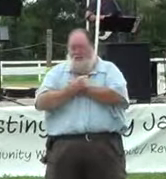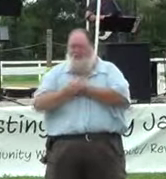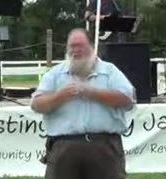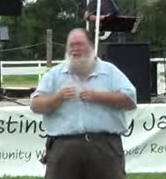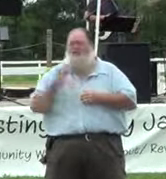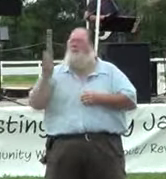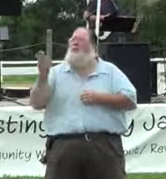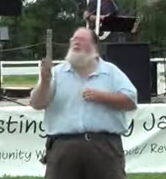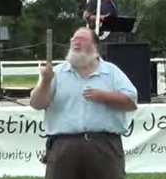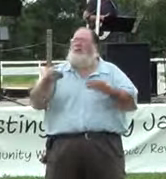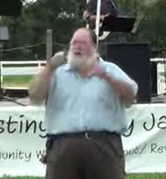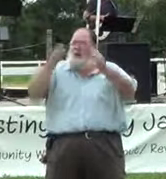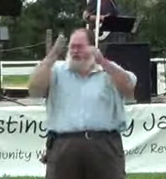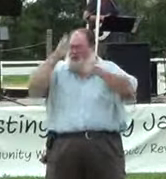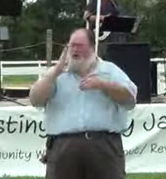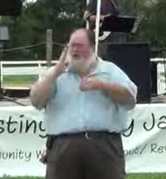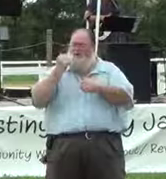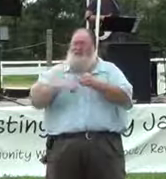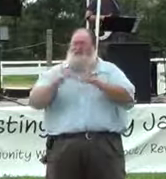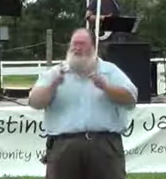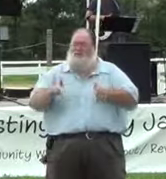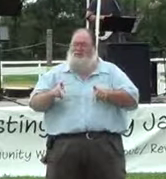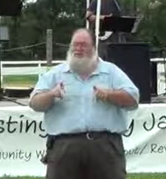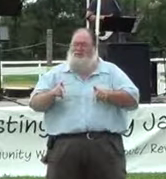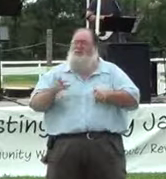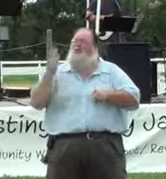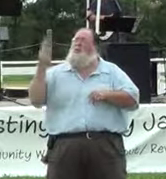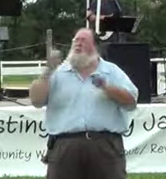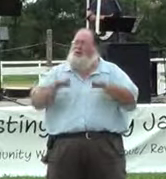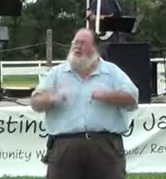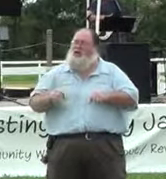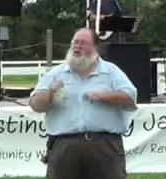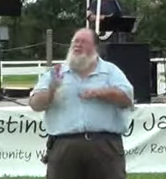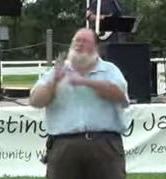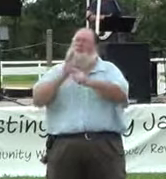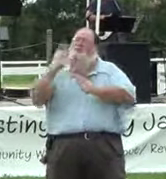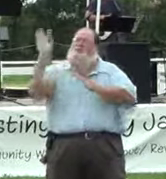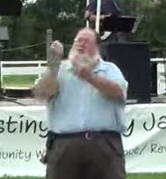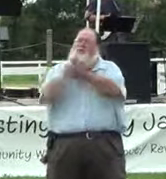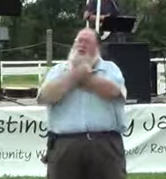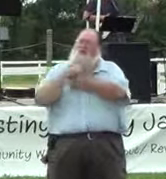everybody. And you can show them your love, mercy, and grace.